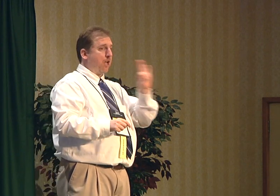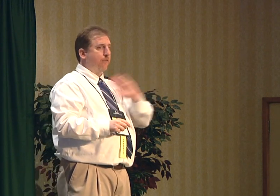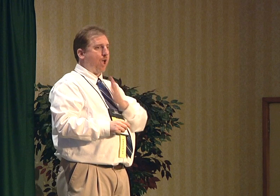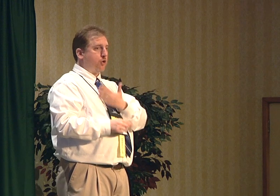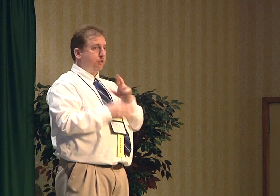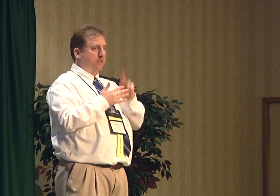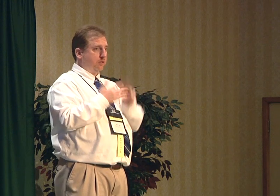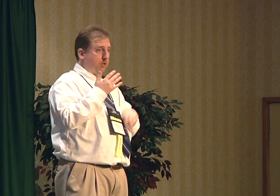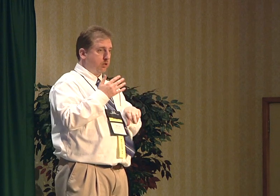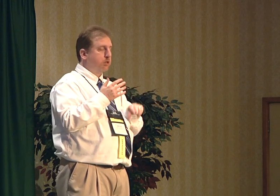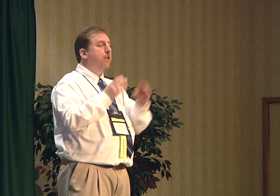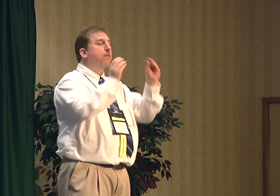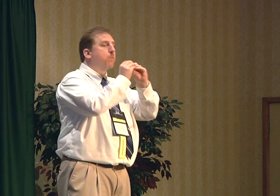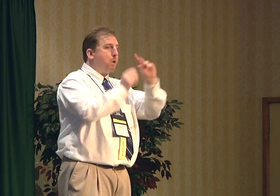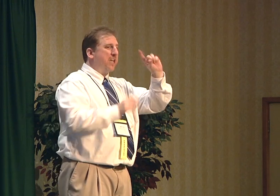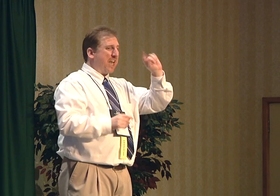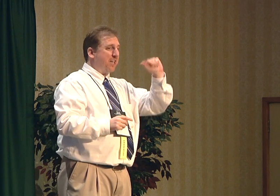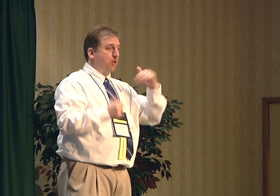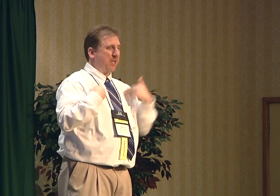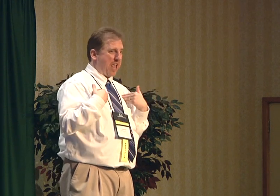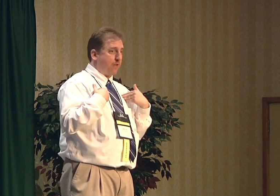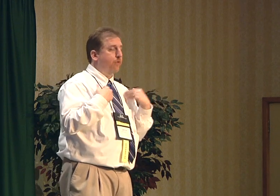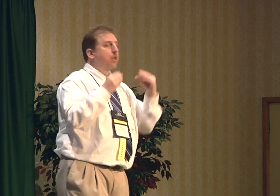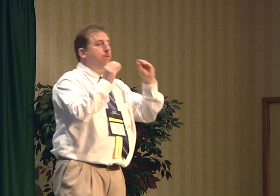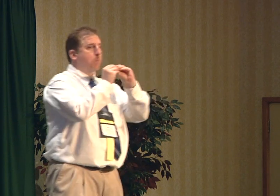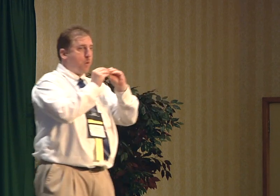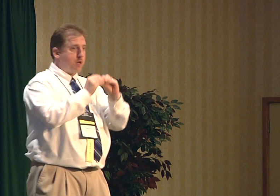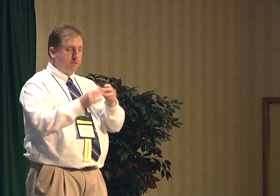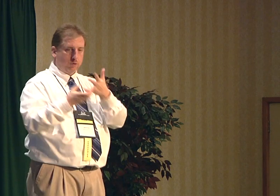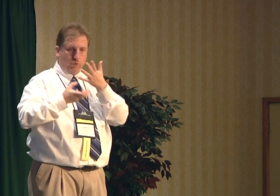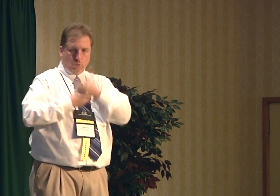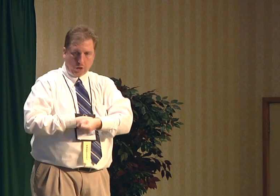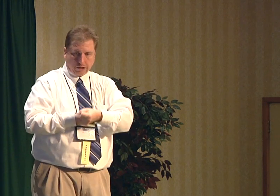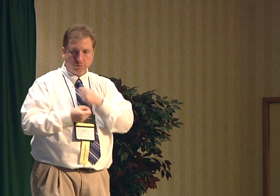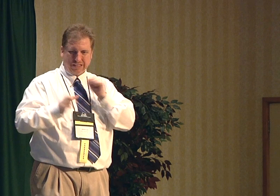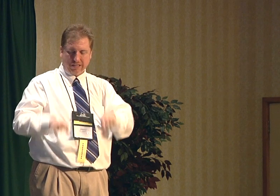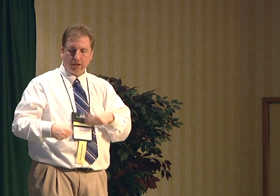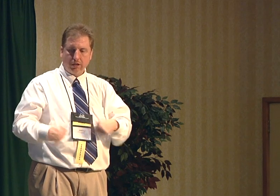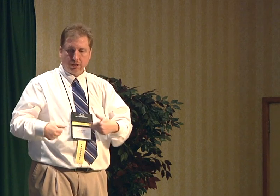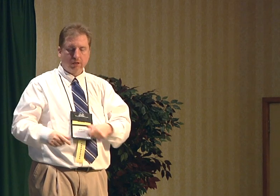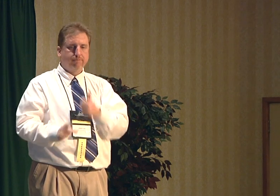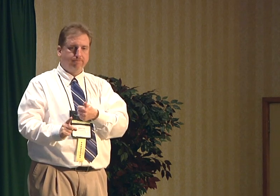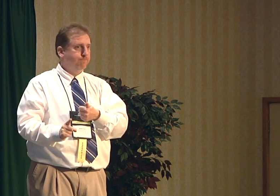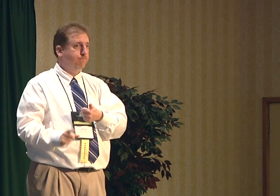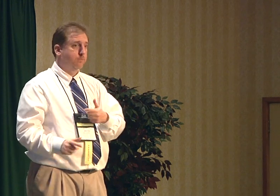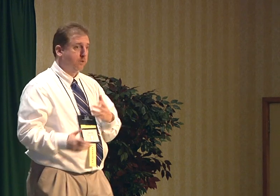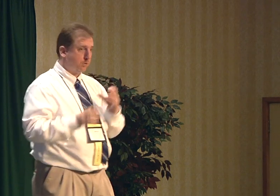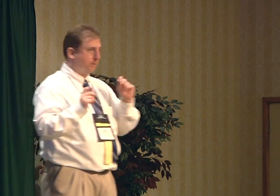the accuracy of our results. And the more data that we have, then the more trust we can